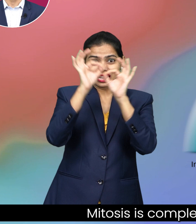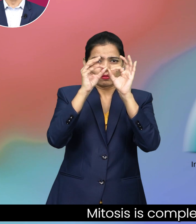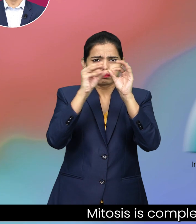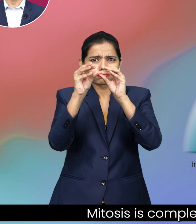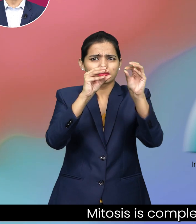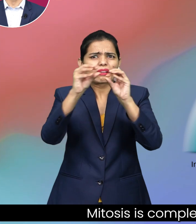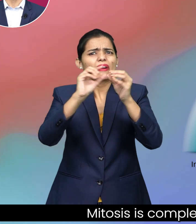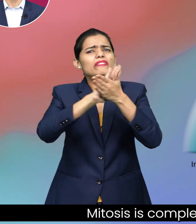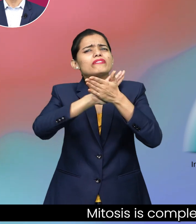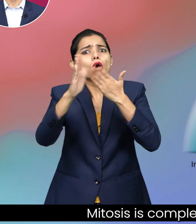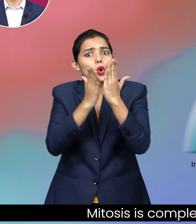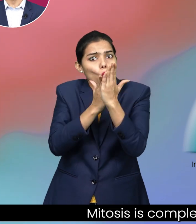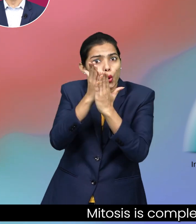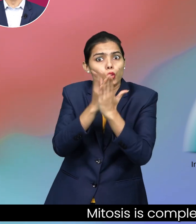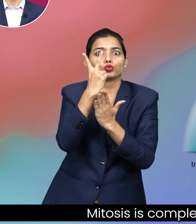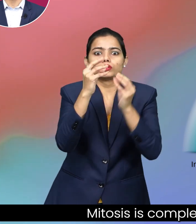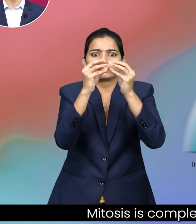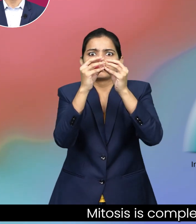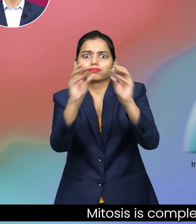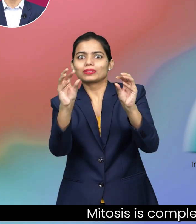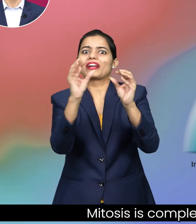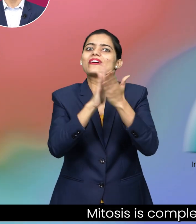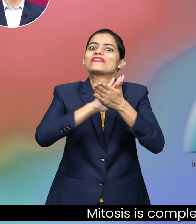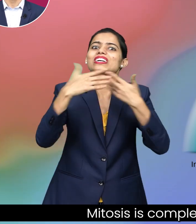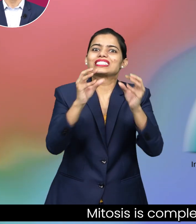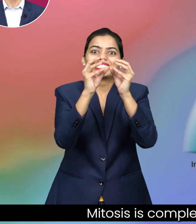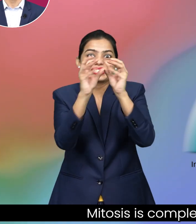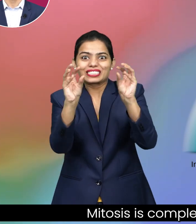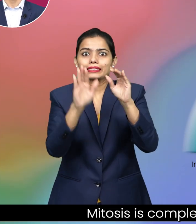Mitosis is completed through two main steps.